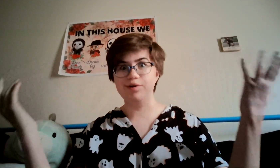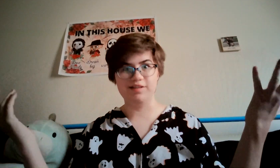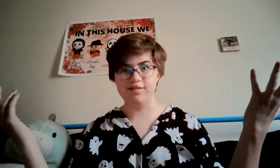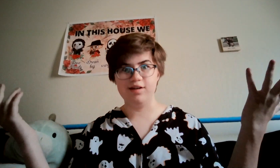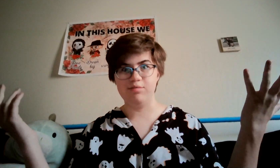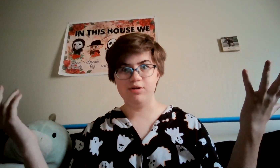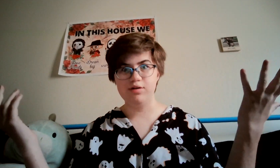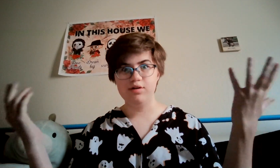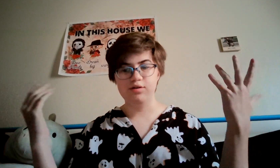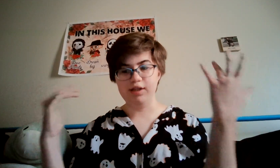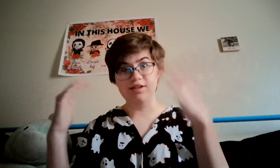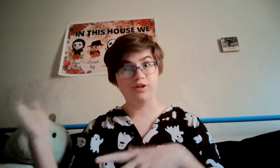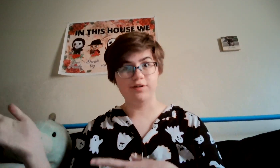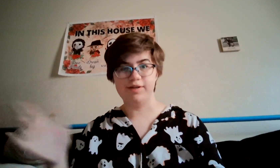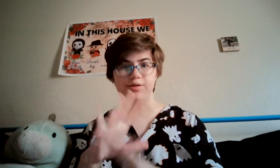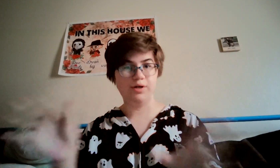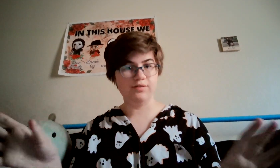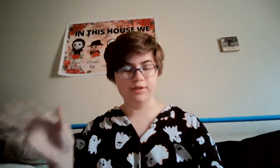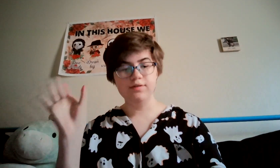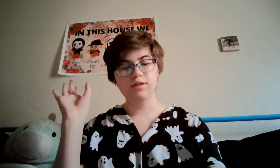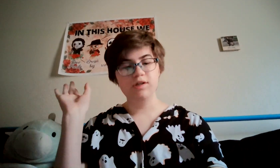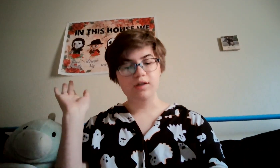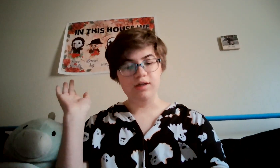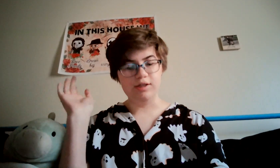exist anymore. Or, like, it's hard to find, whatever.